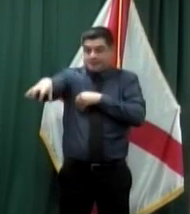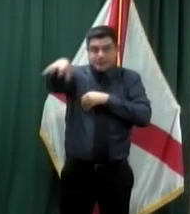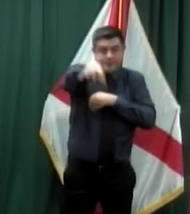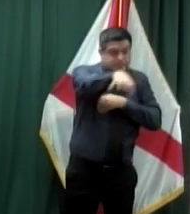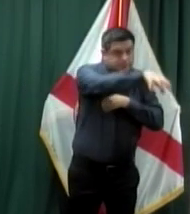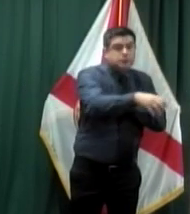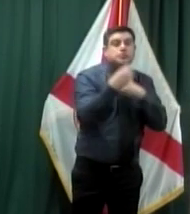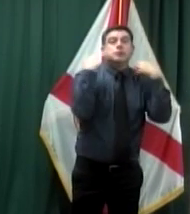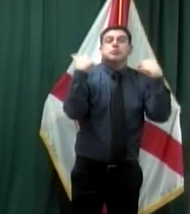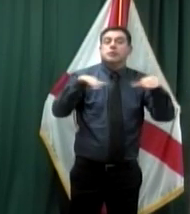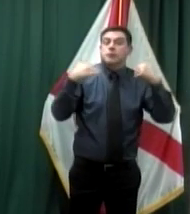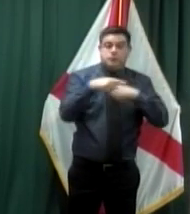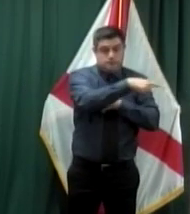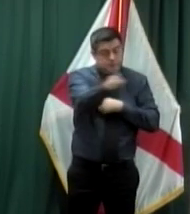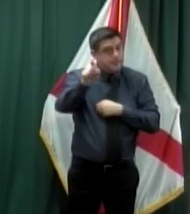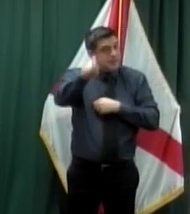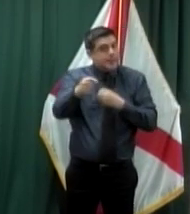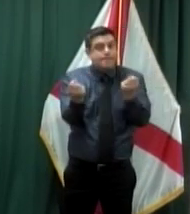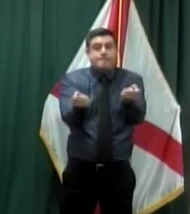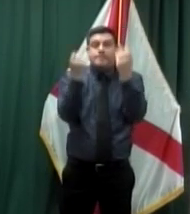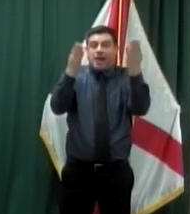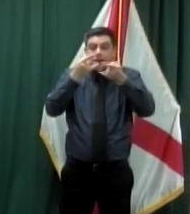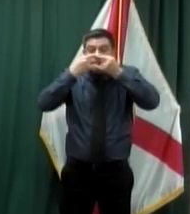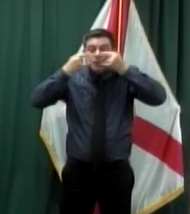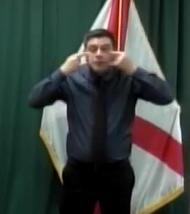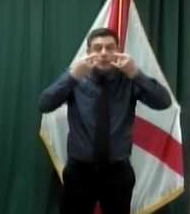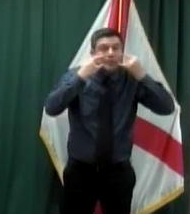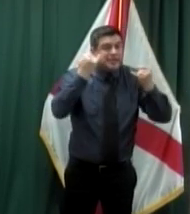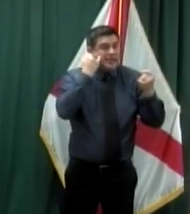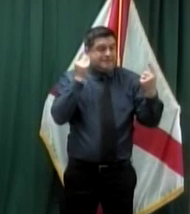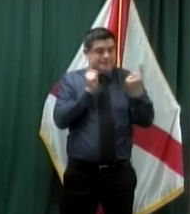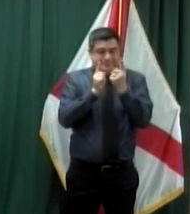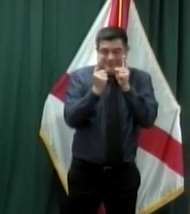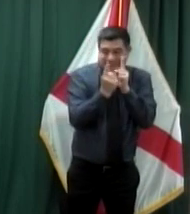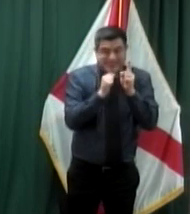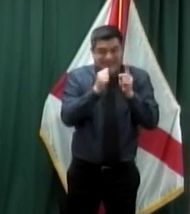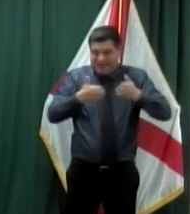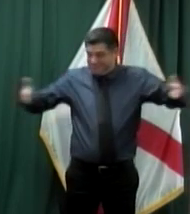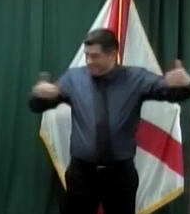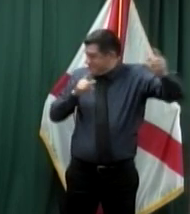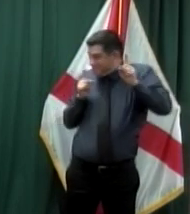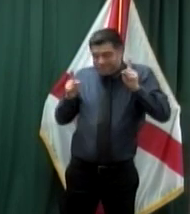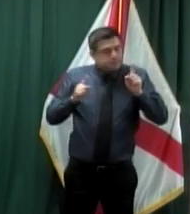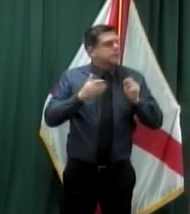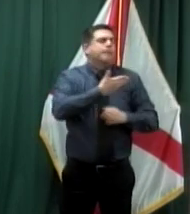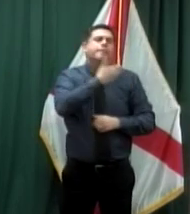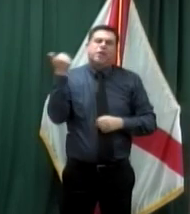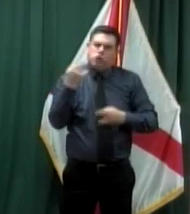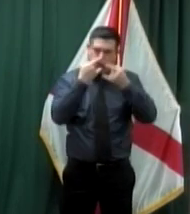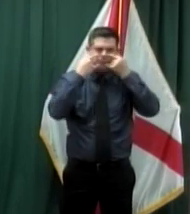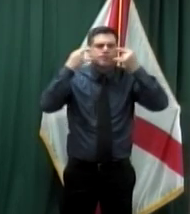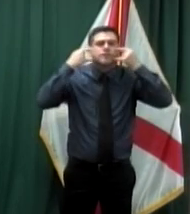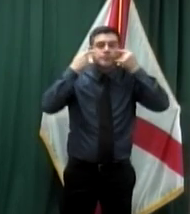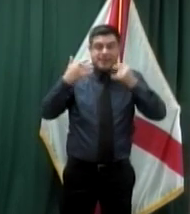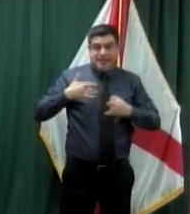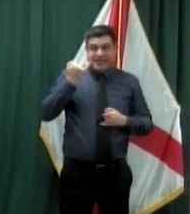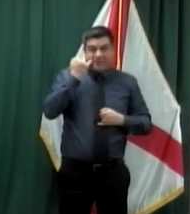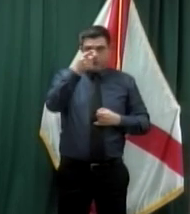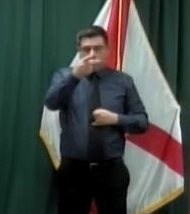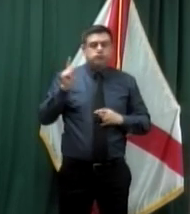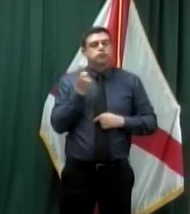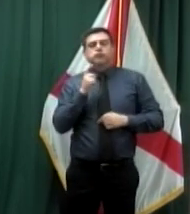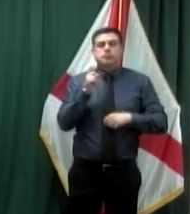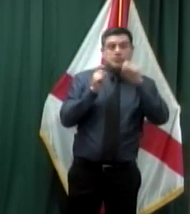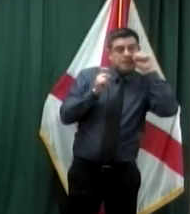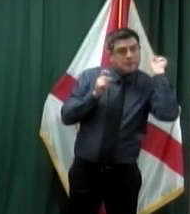that they're going to be less than 6 feet from their patrons. But if you feel like you're entering a crowded area, for certain, put a mask on